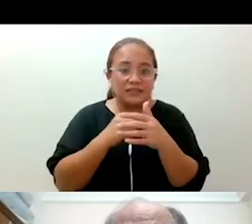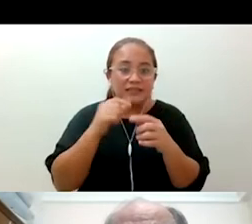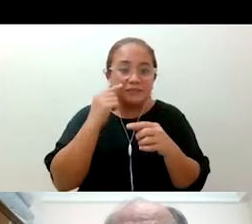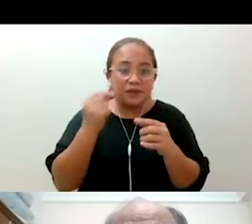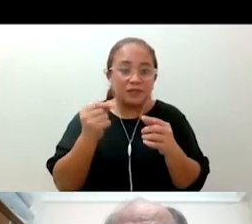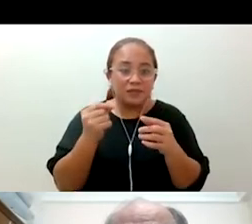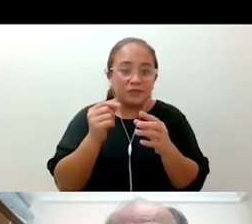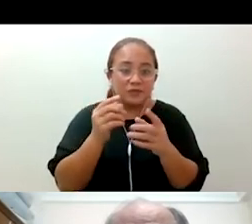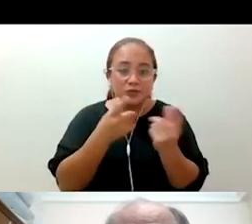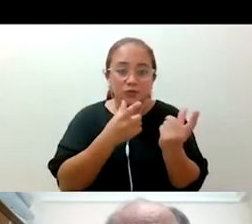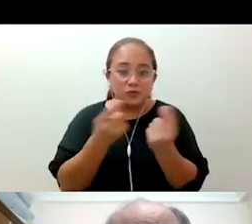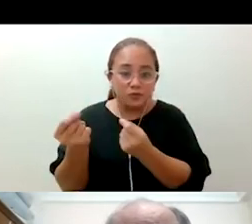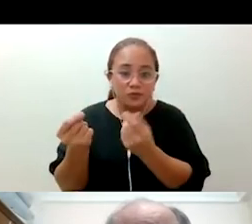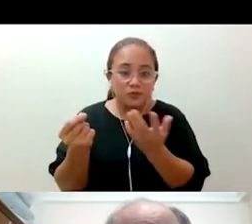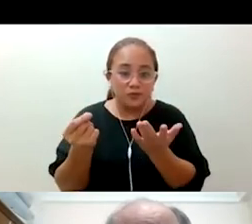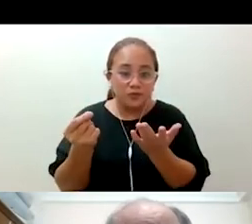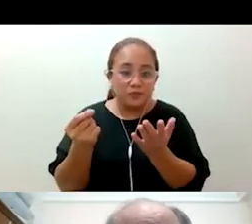produce.